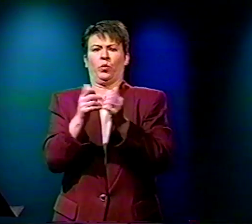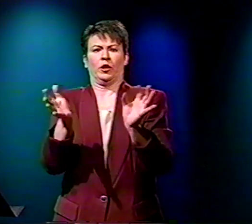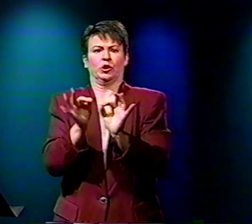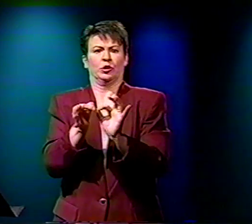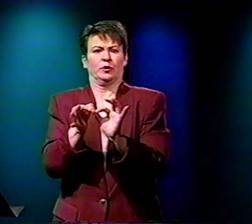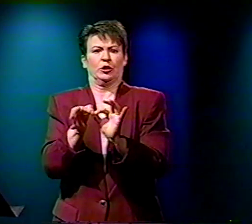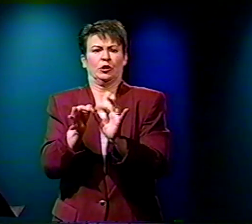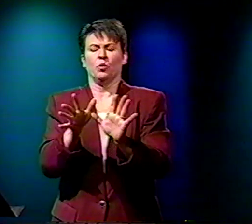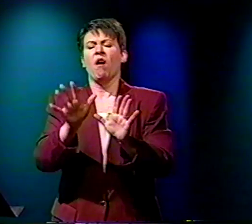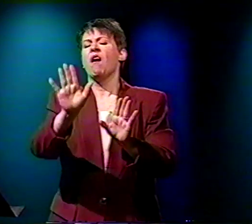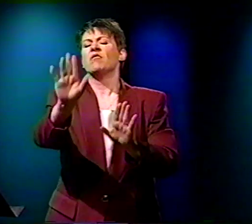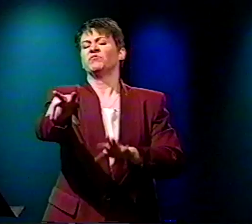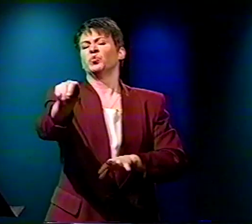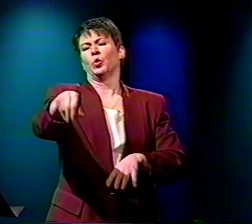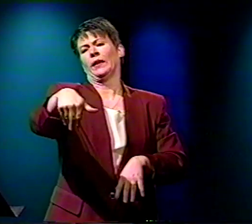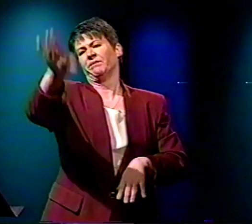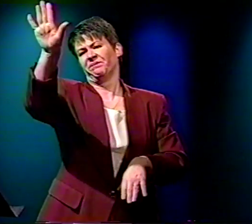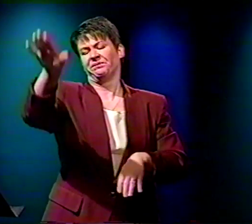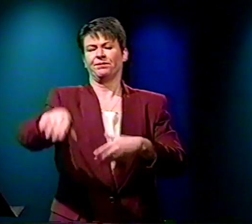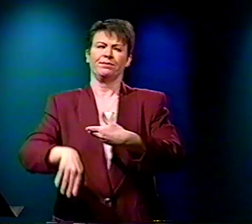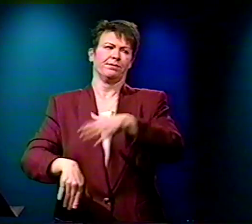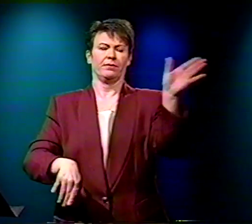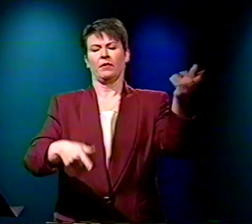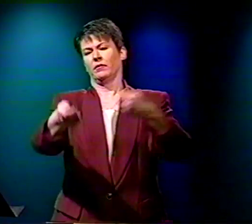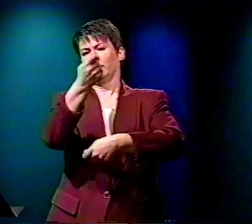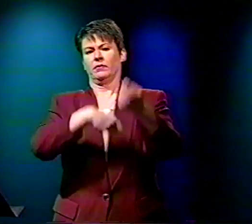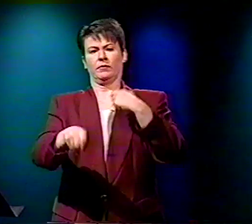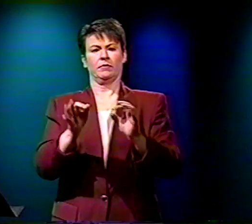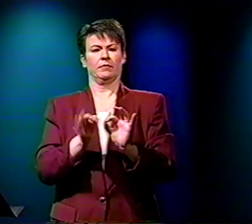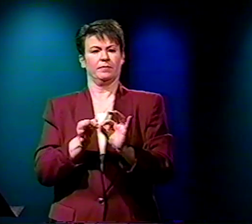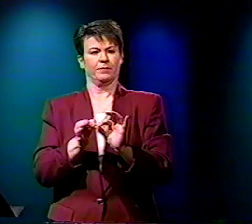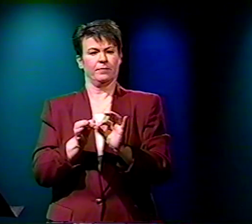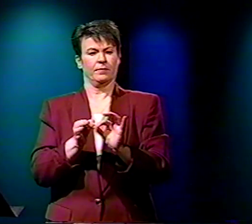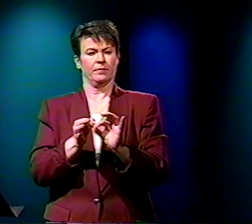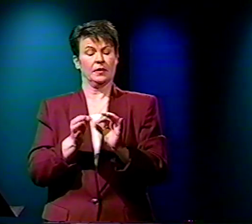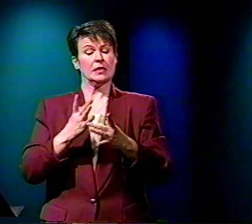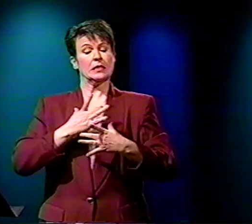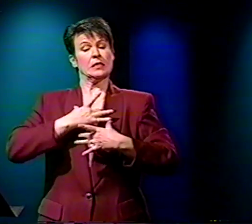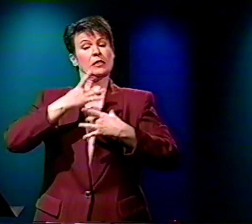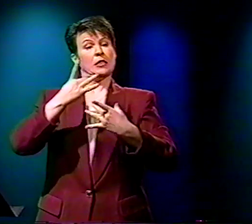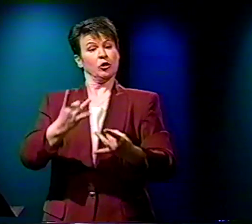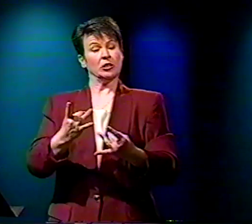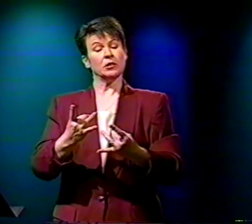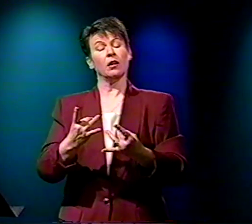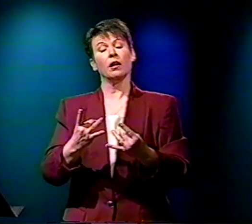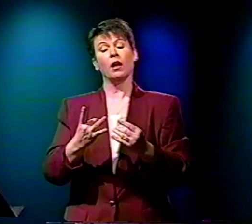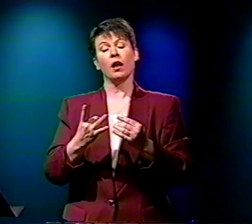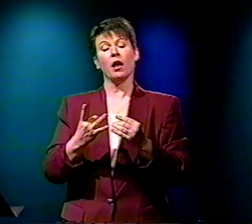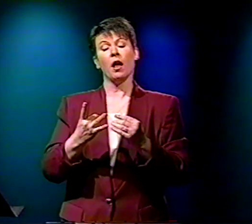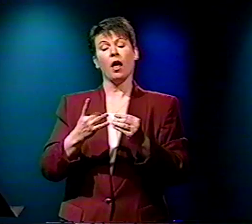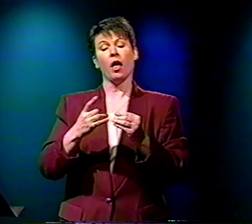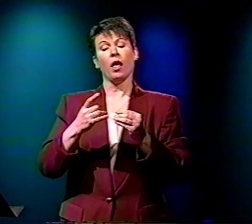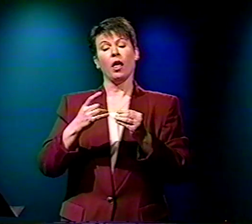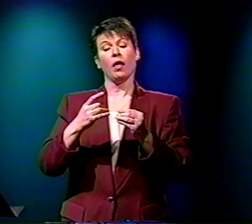an interpreter. I mean, they would be at a total loss without an interpreter. And so, you know, it's hard for a deaf person to say, no, I want a different interpreter.